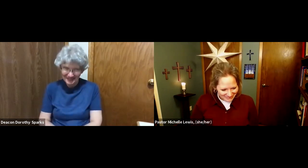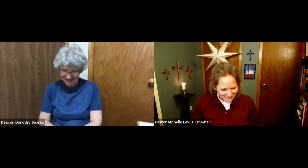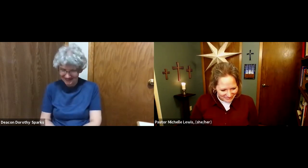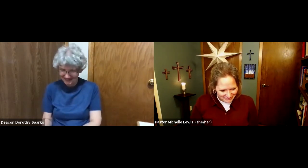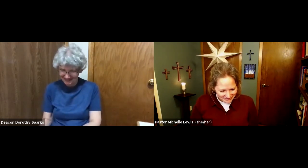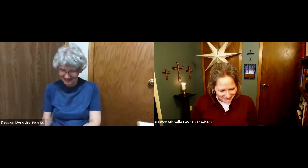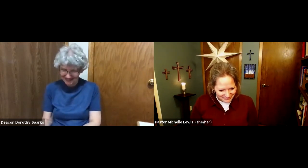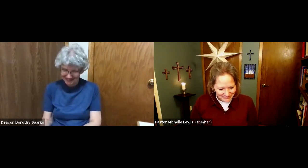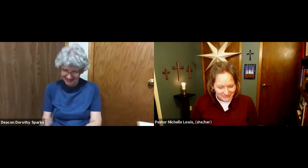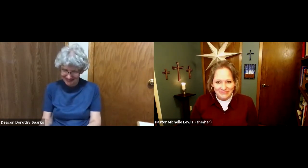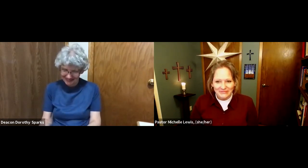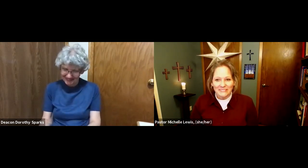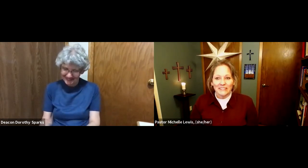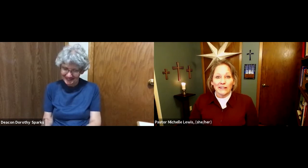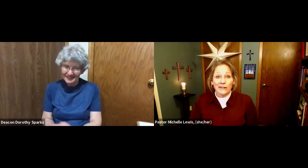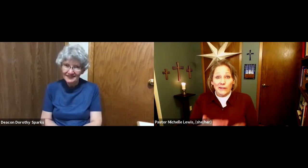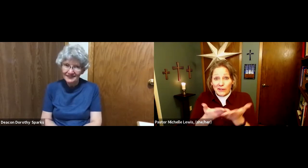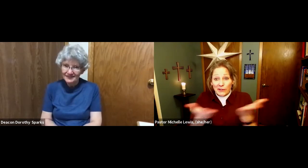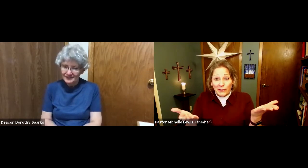and also with you, Pastor Michelle.